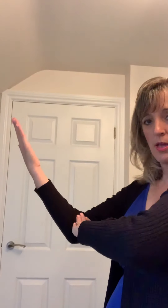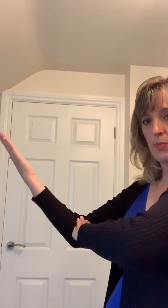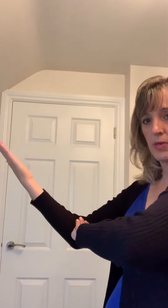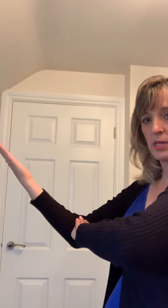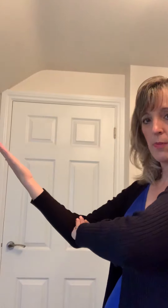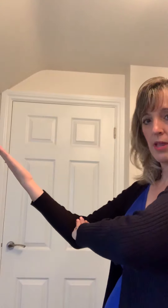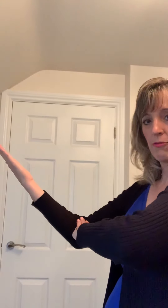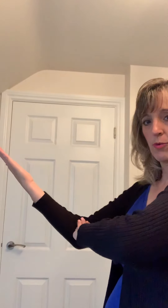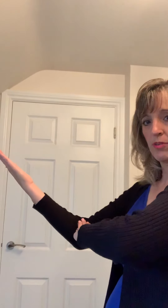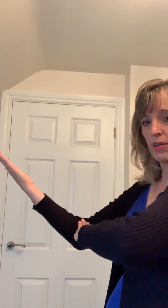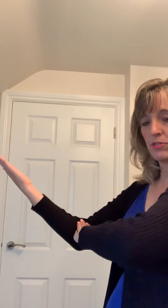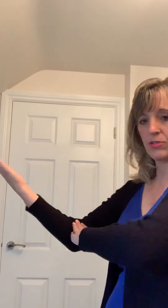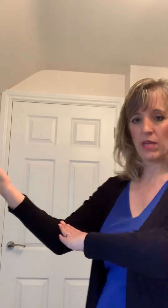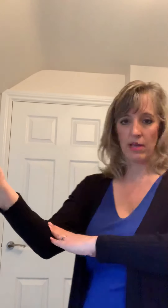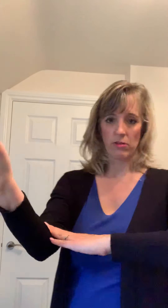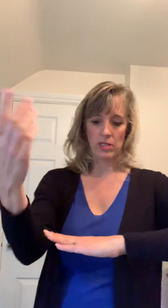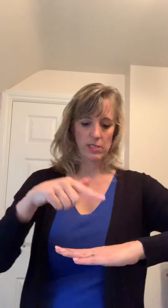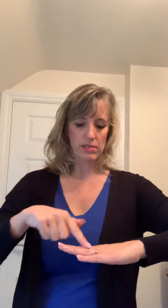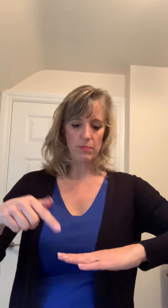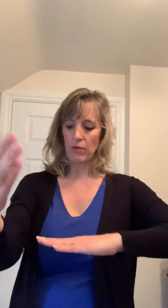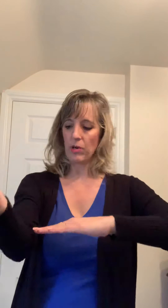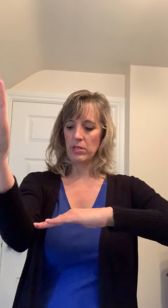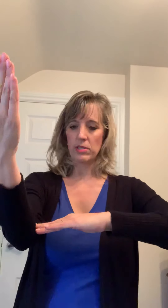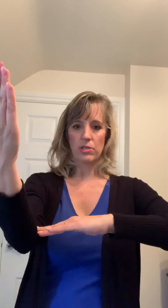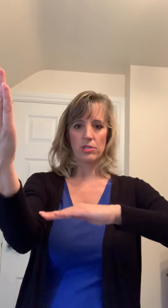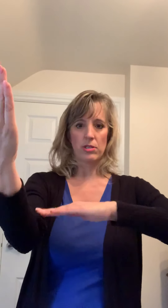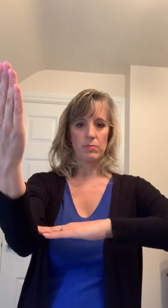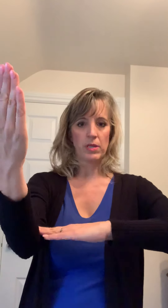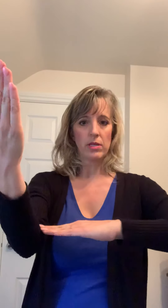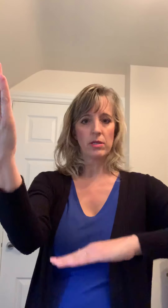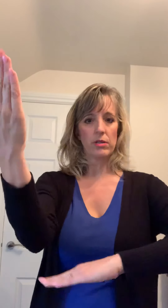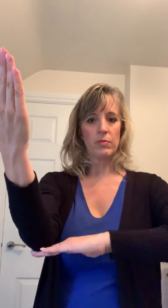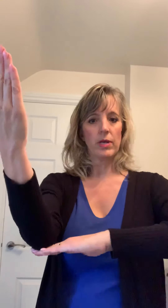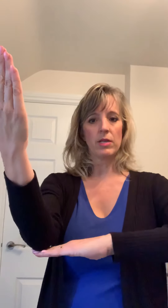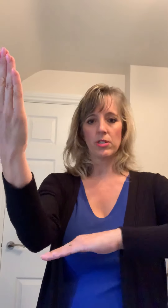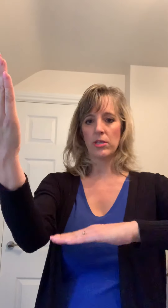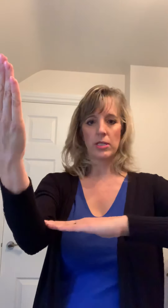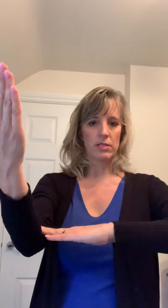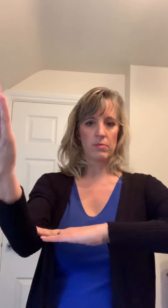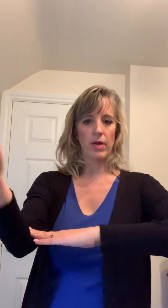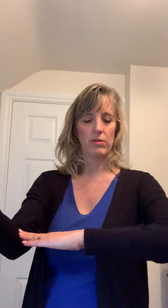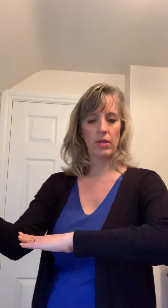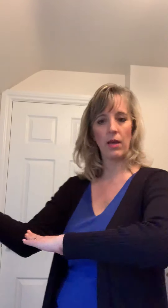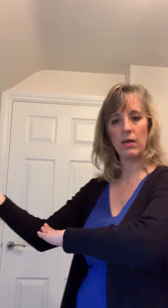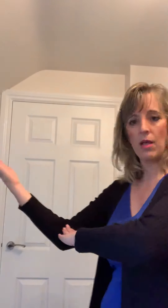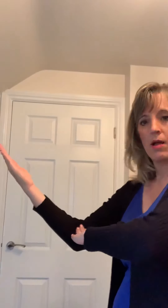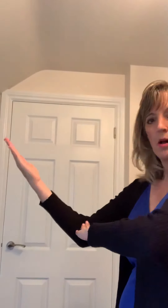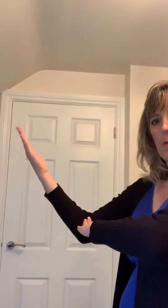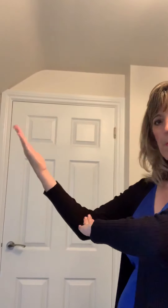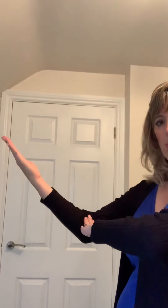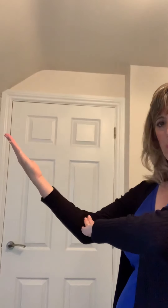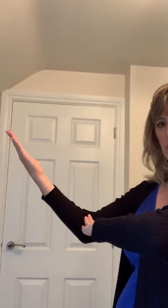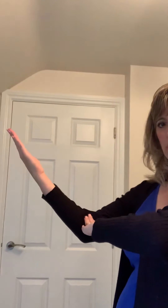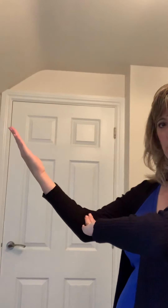you put it up at a 45-degree angle. And it doesn't matter where this touches. It could be here, it could be under, it doesn't matter, okay? Morning. So